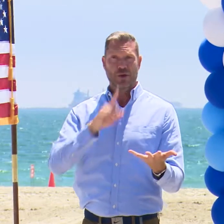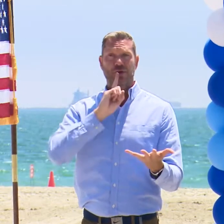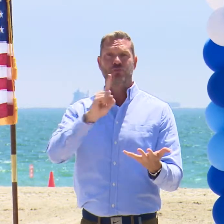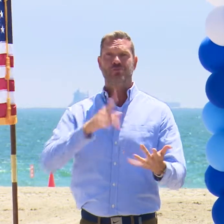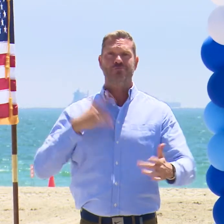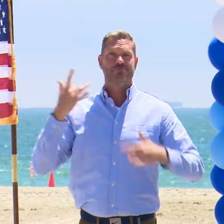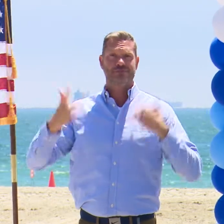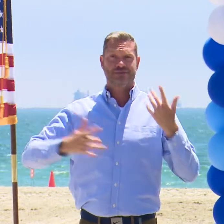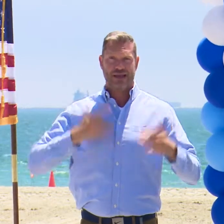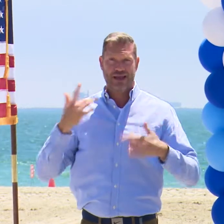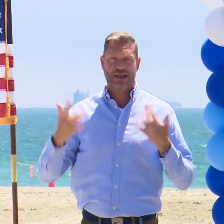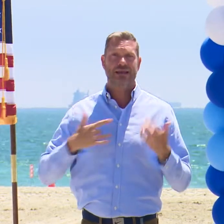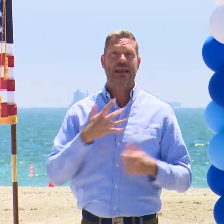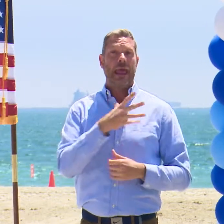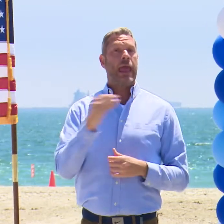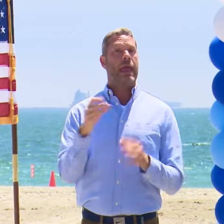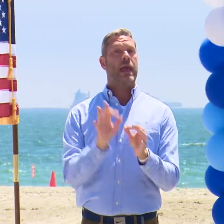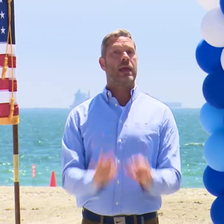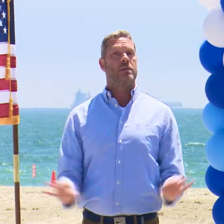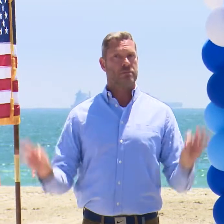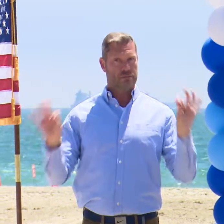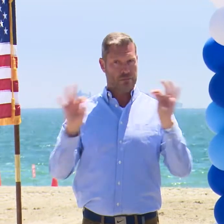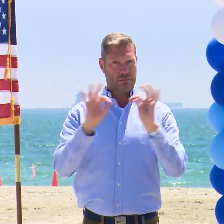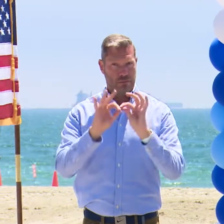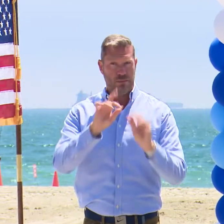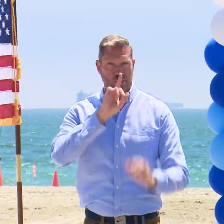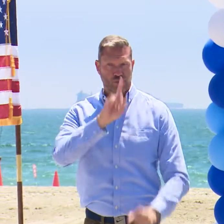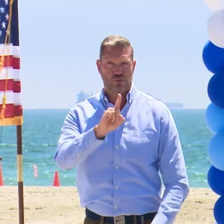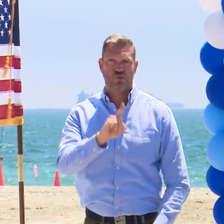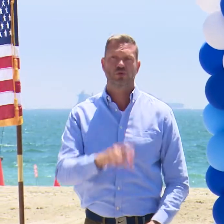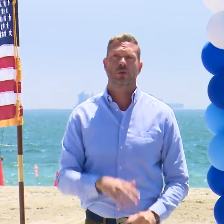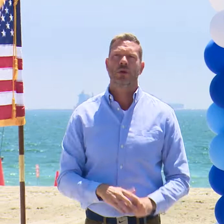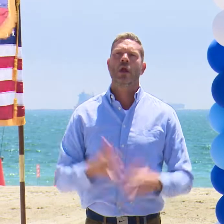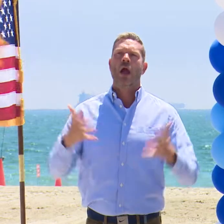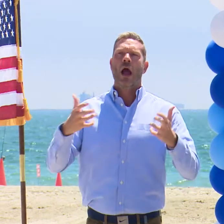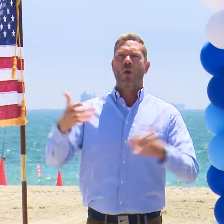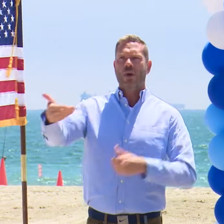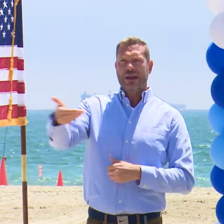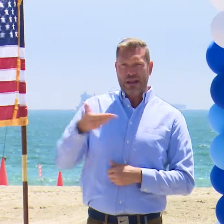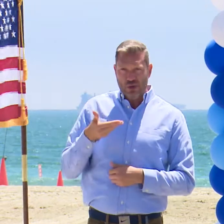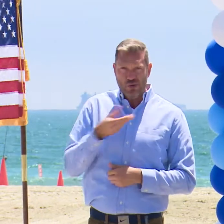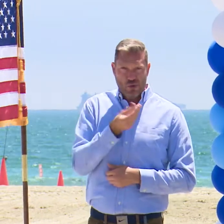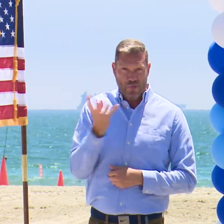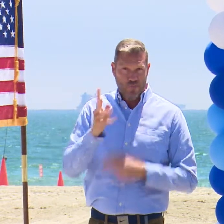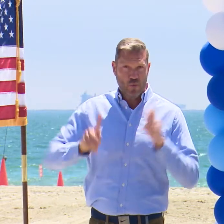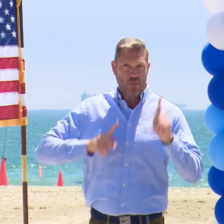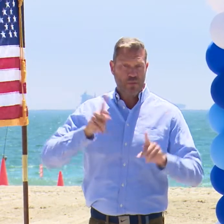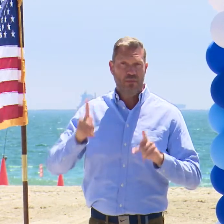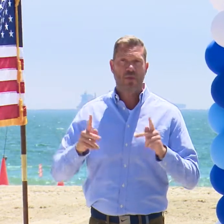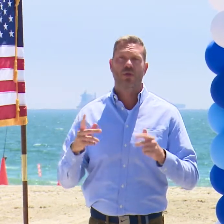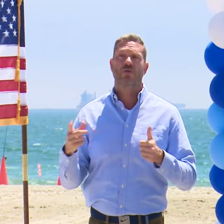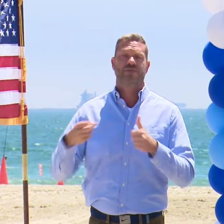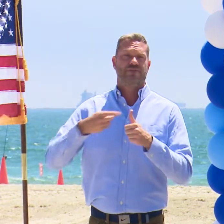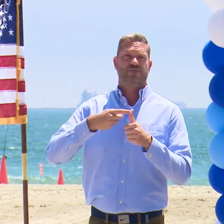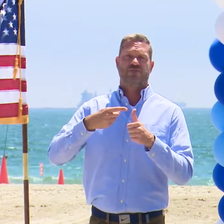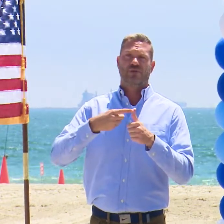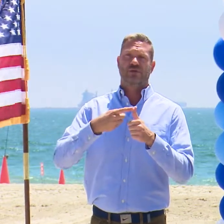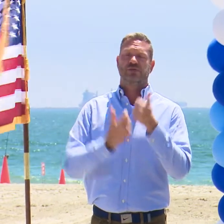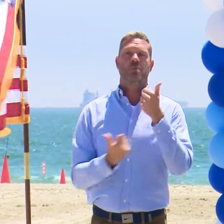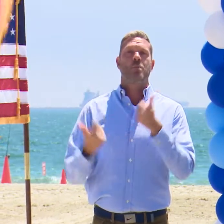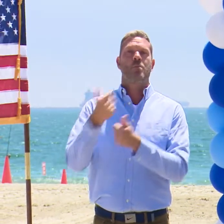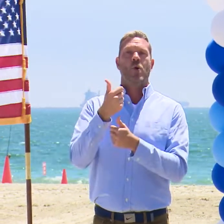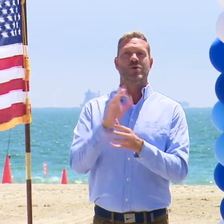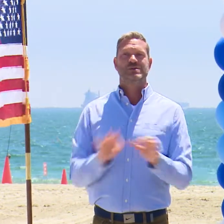exciting and also really important. I want to introduce a few folks. First and most